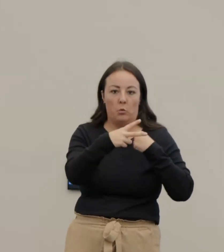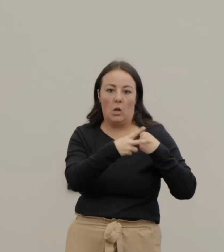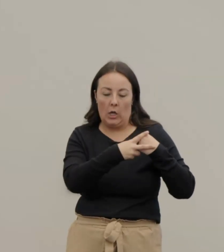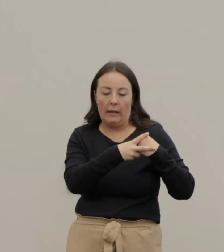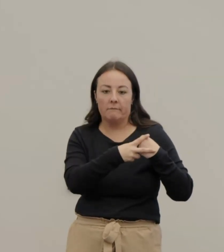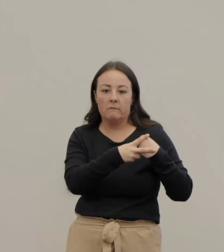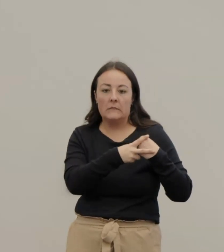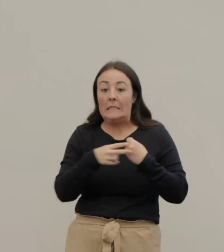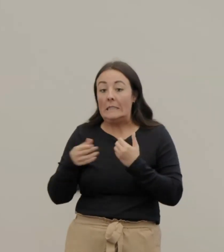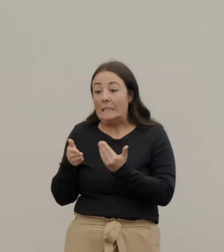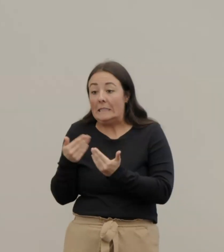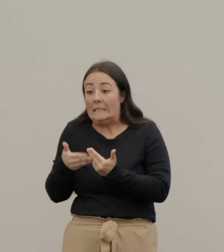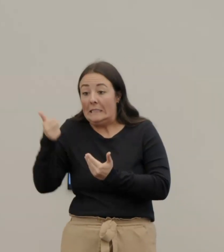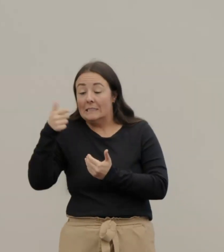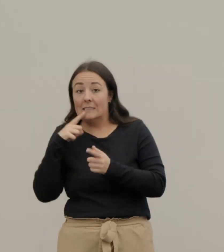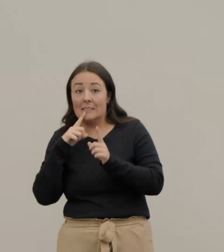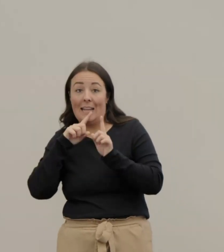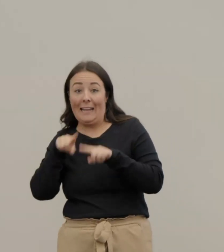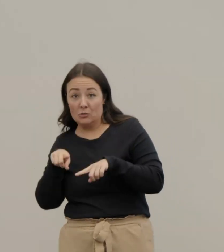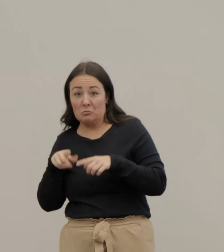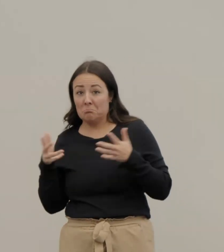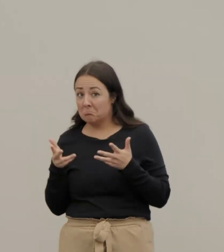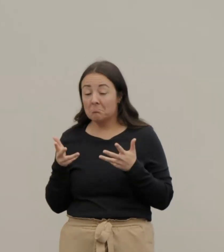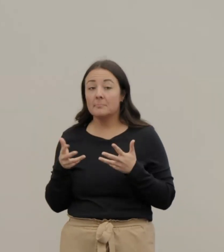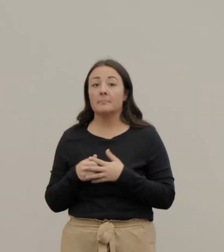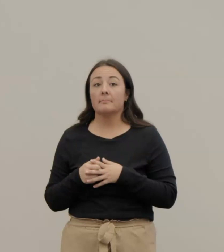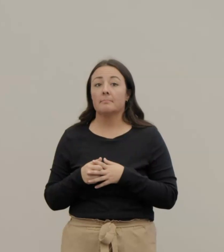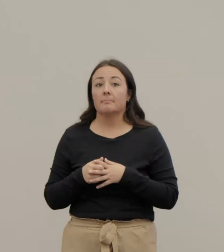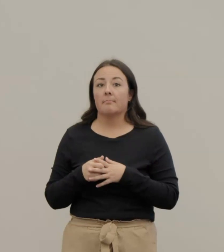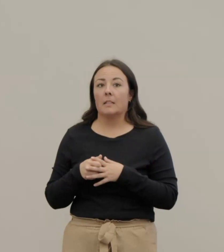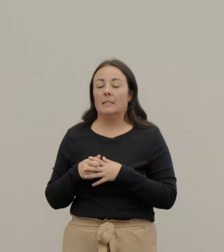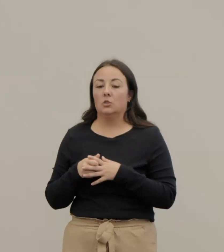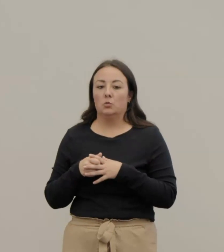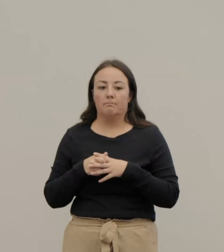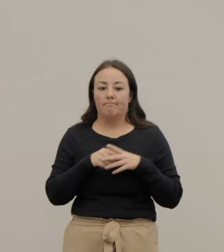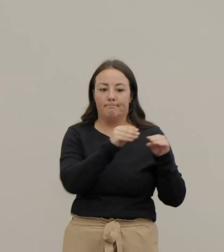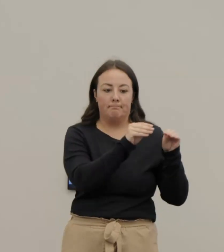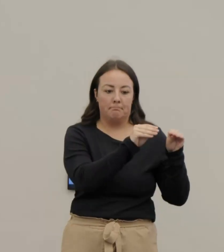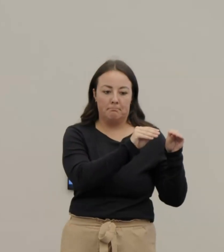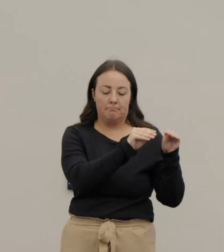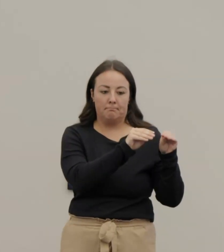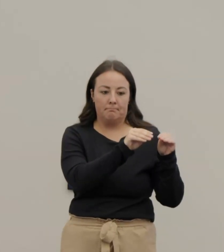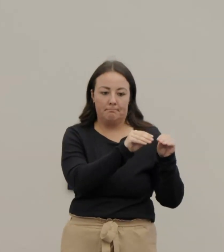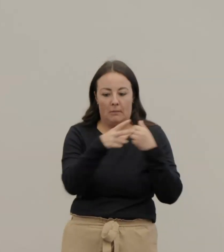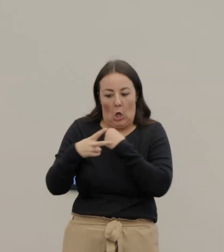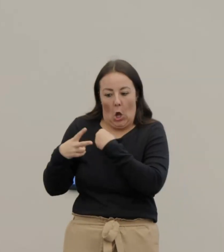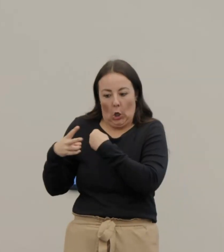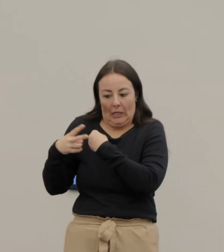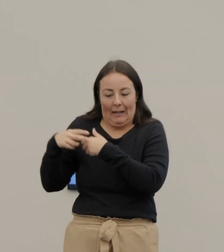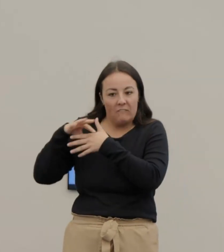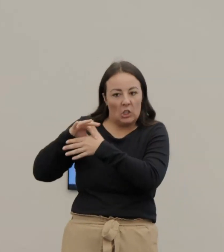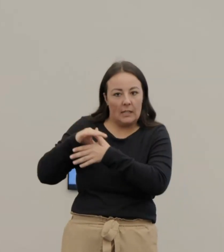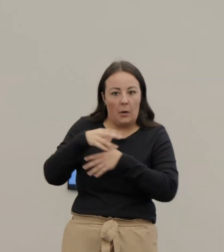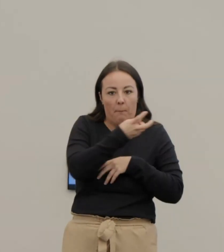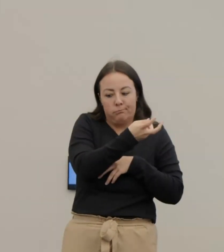Easiest answer, if you have the ability to do so, is to move your archived content into its special directory within your file